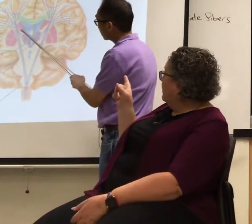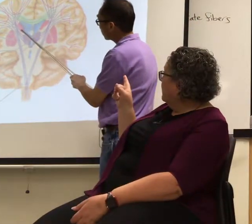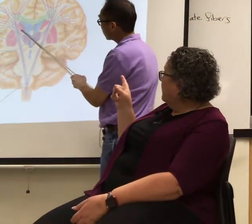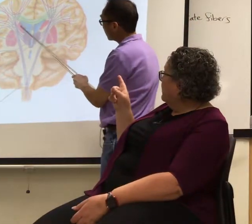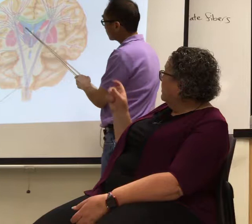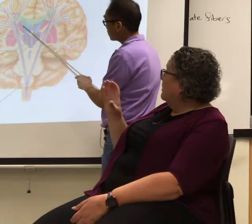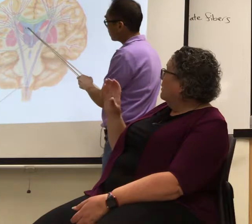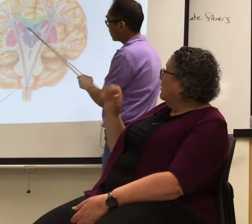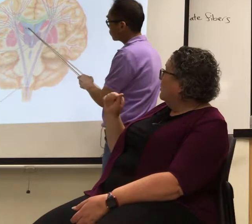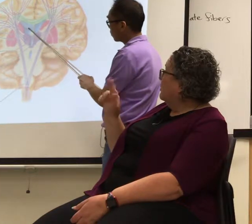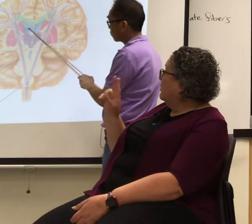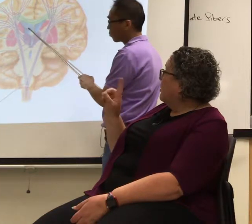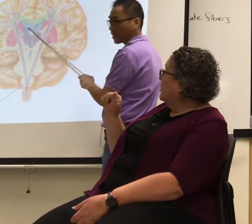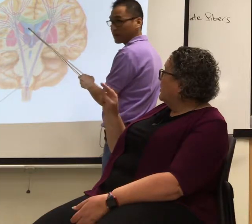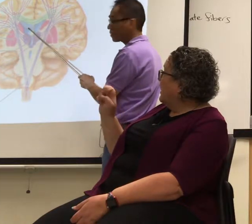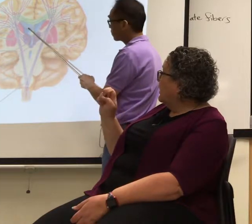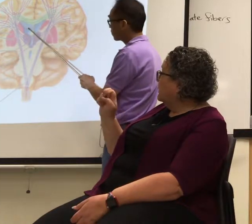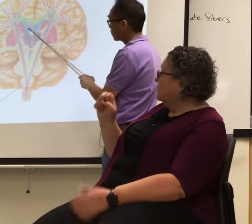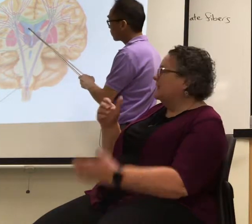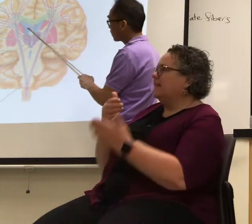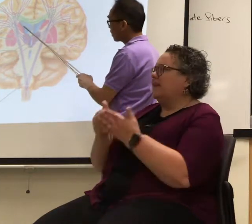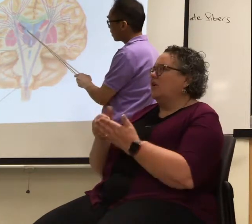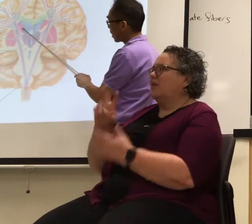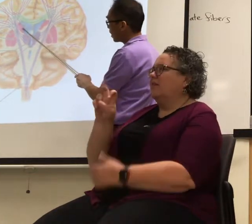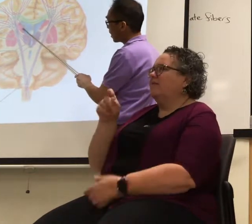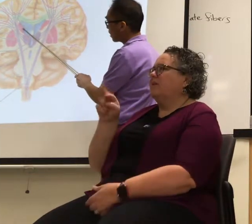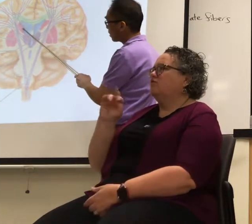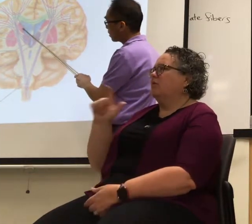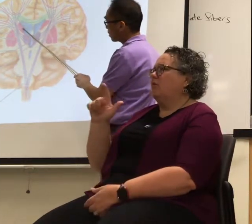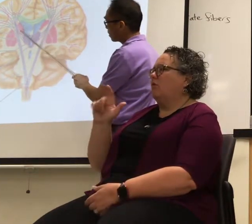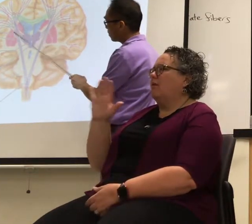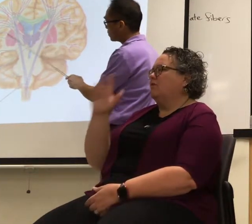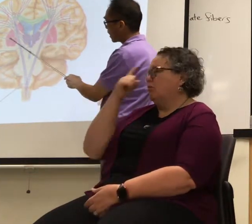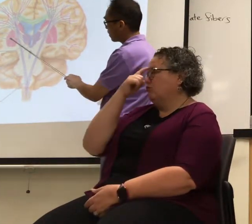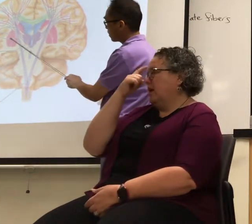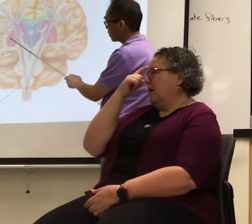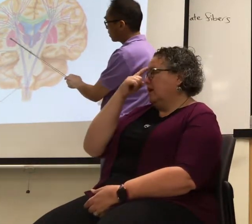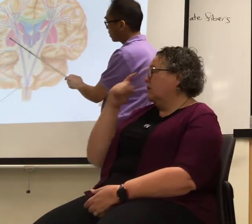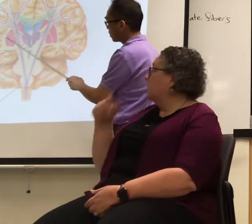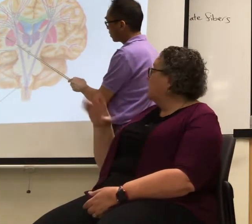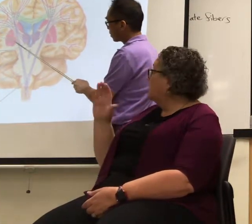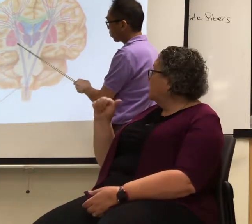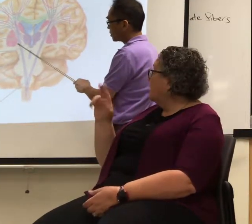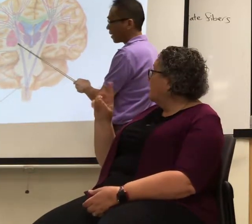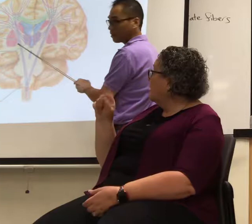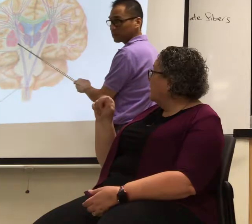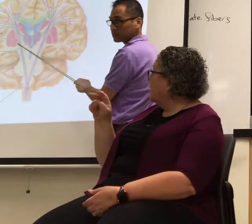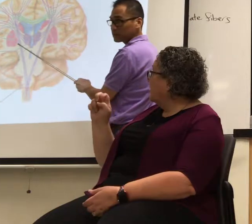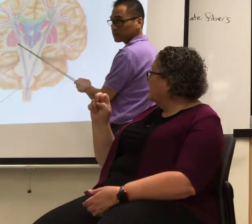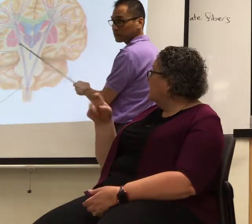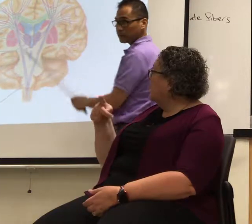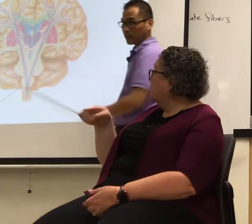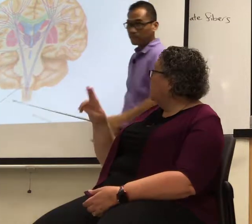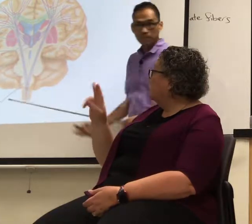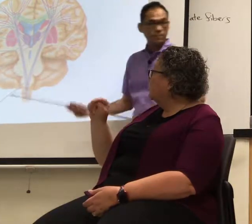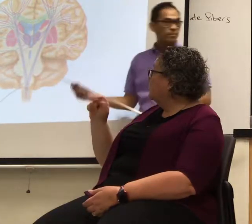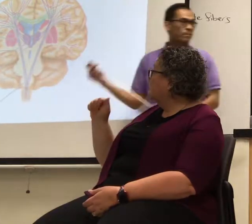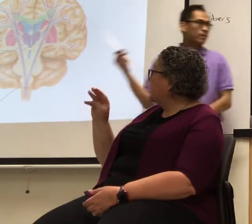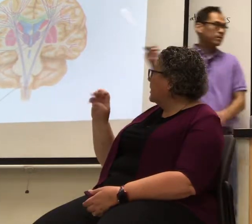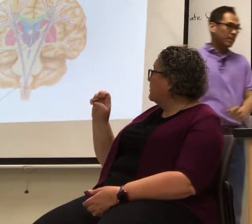caudate, right next to the ventricle of the brain. Caudate, putamen, globus pallidus.